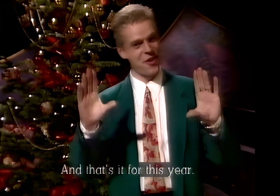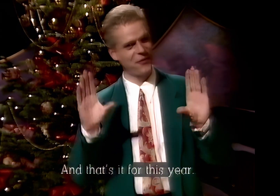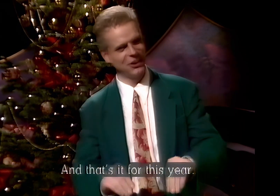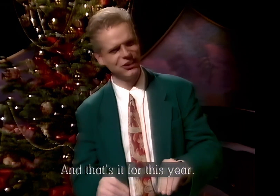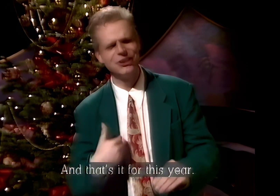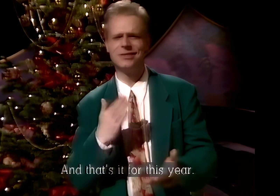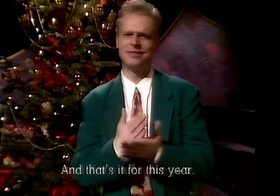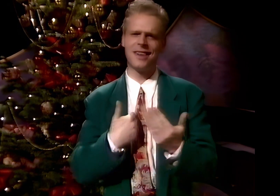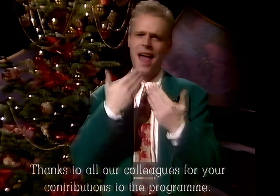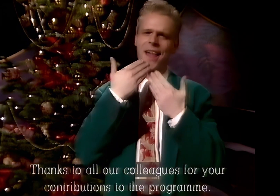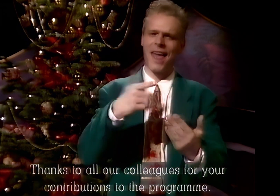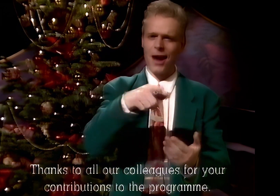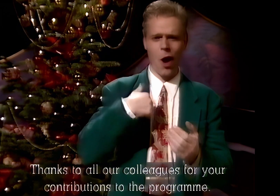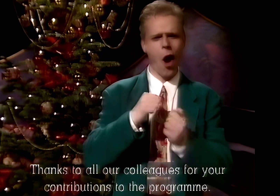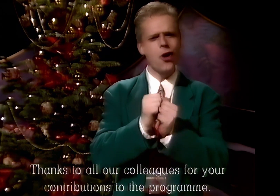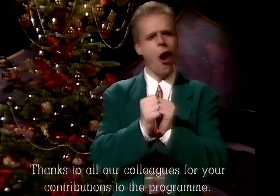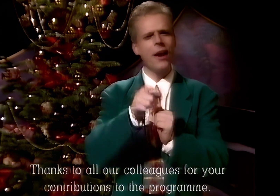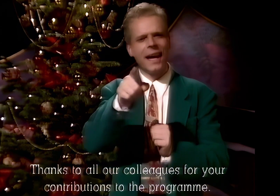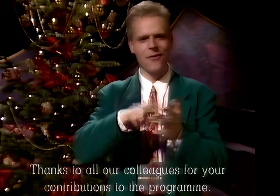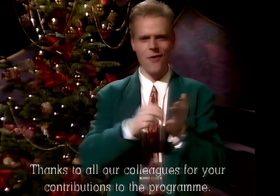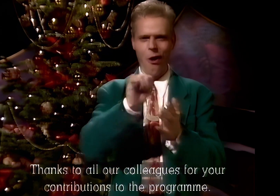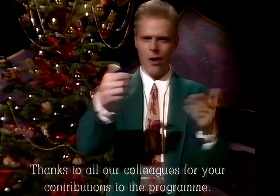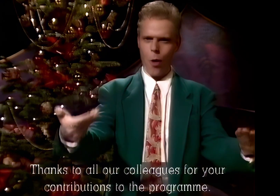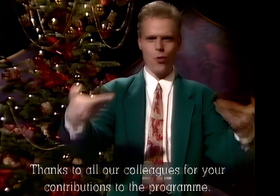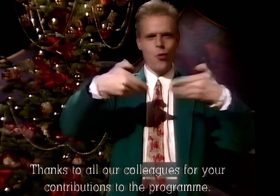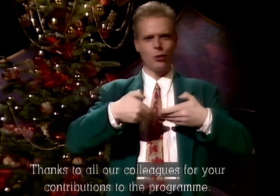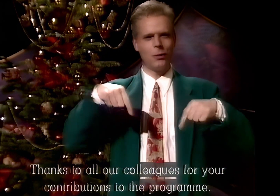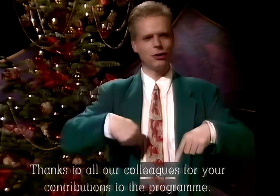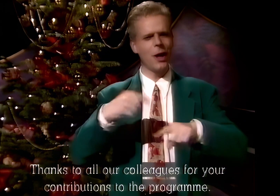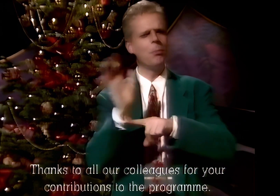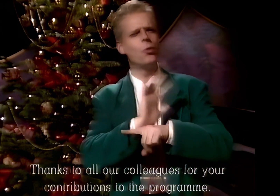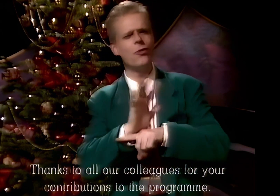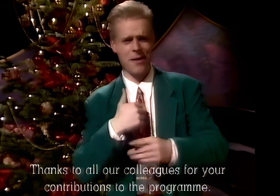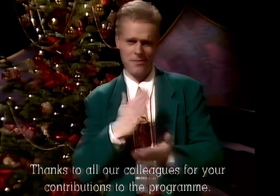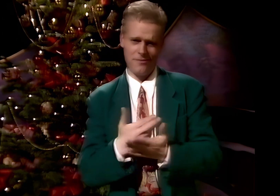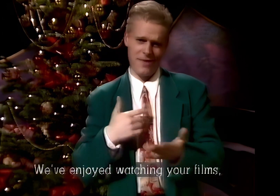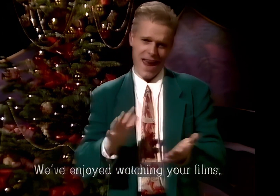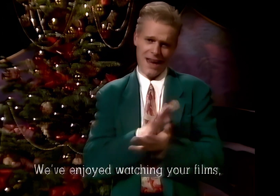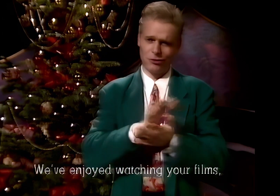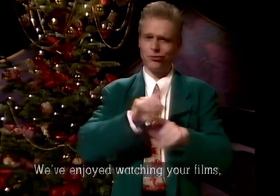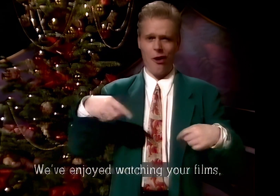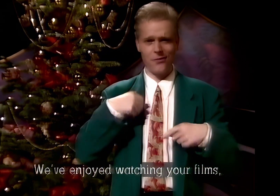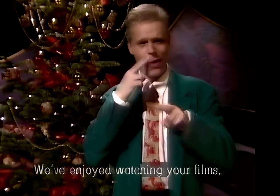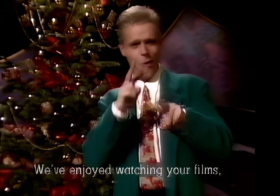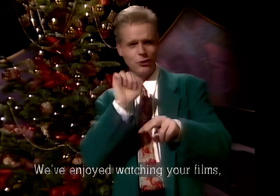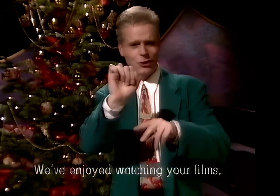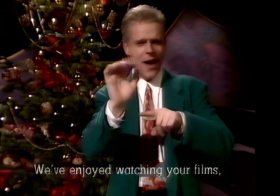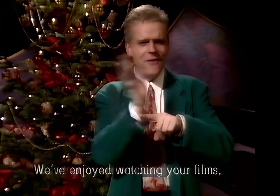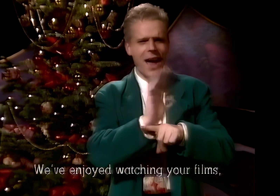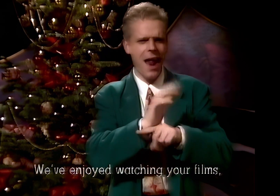And that's it for this year. Thanks to all our colleagues for your contributions to the programme. We've enjoyed watching your films, and we've